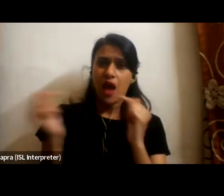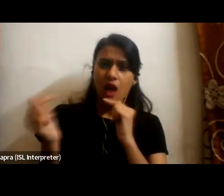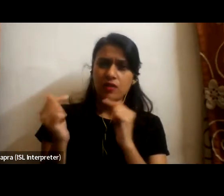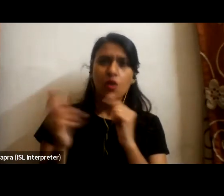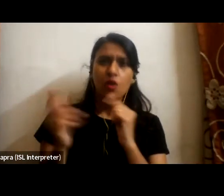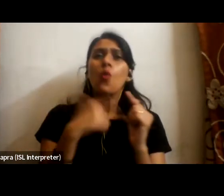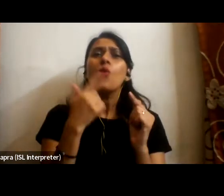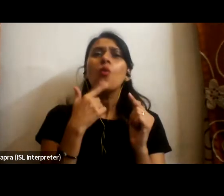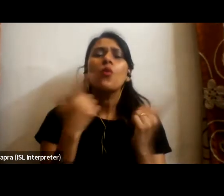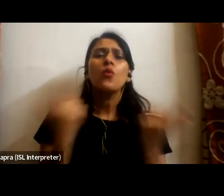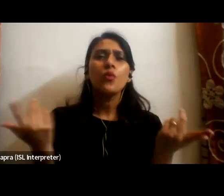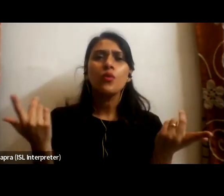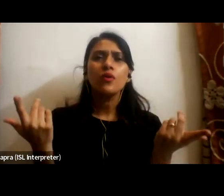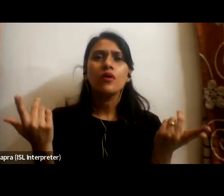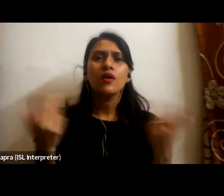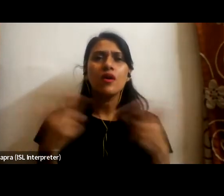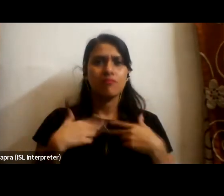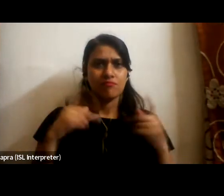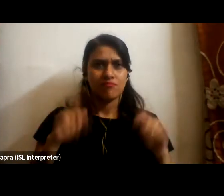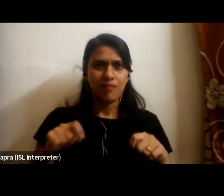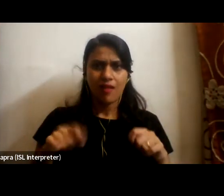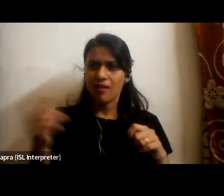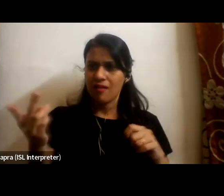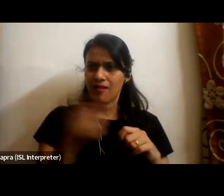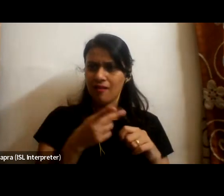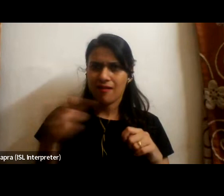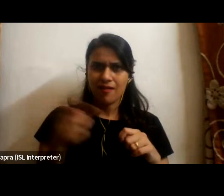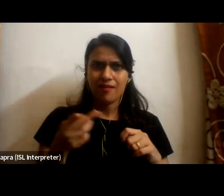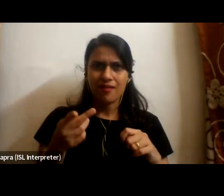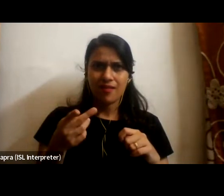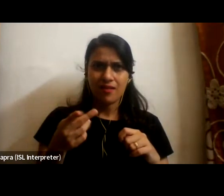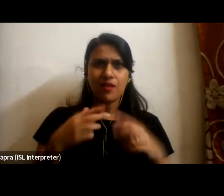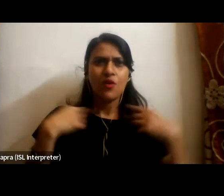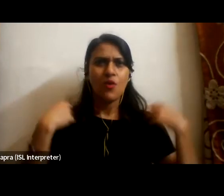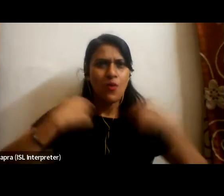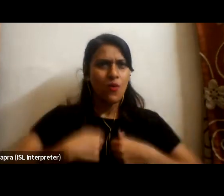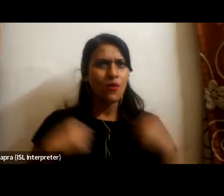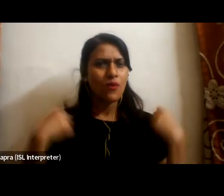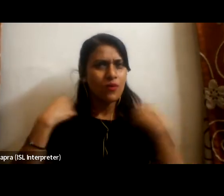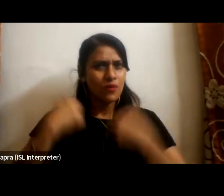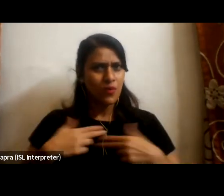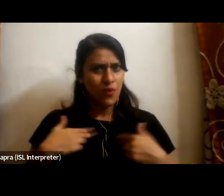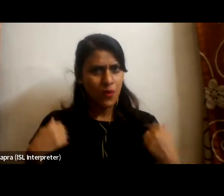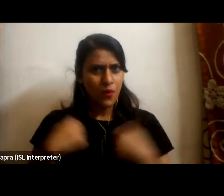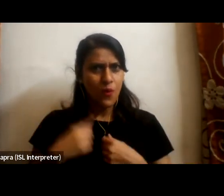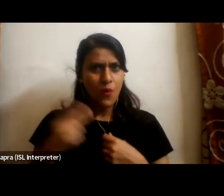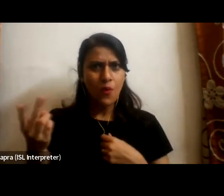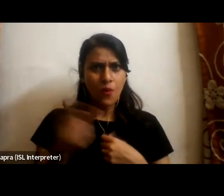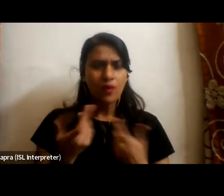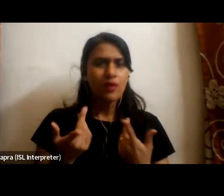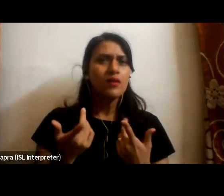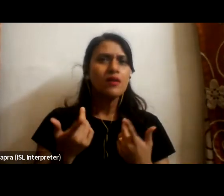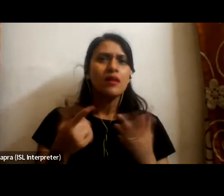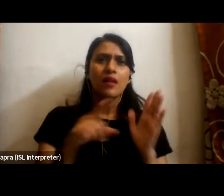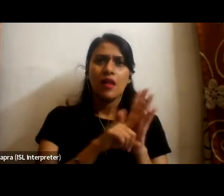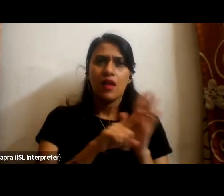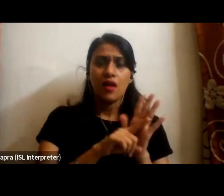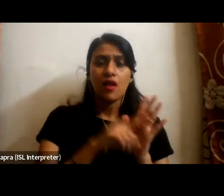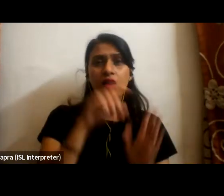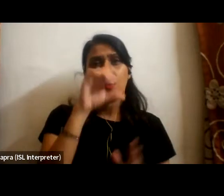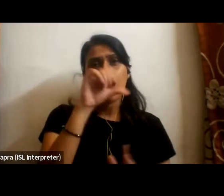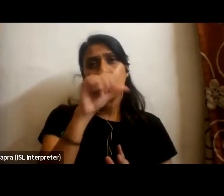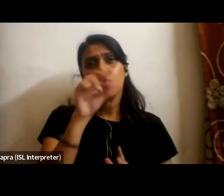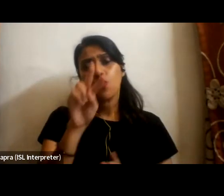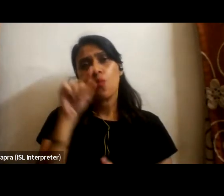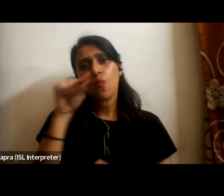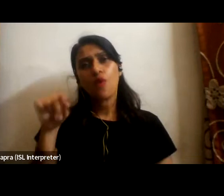matter. And in that you say, okay, these are mostly special leave petitions.